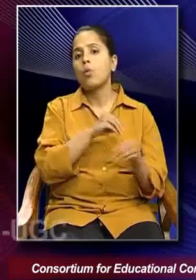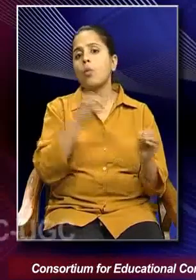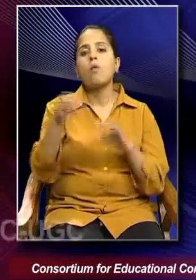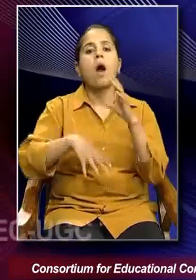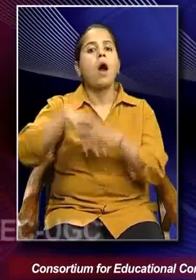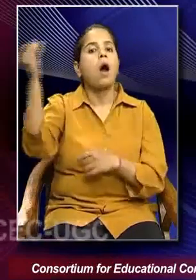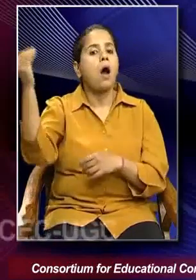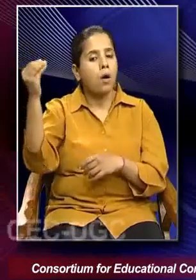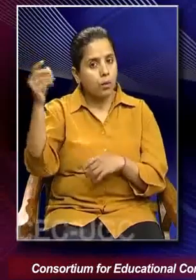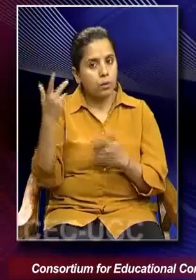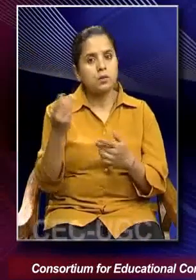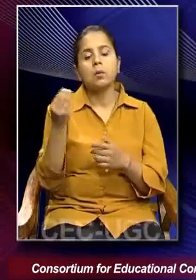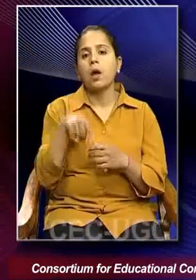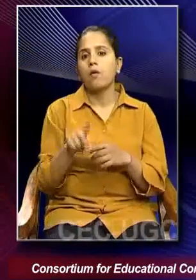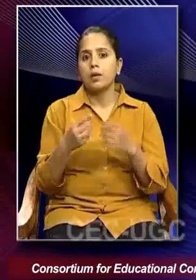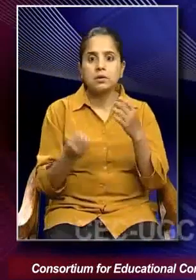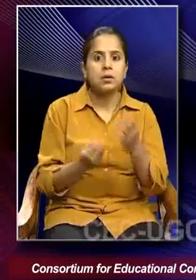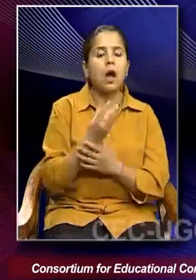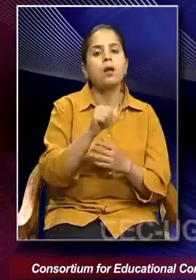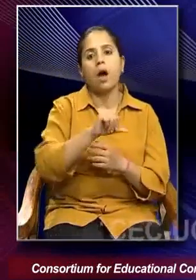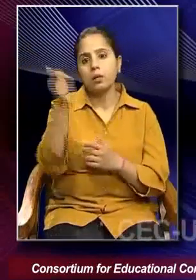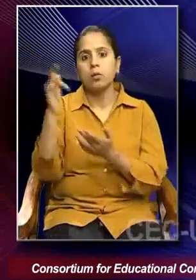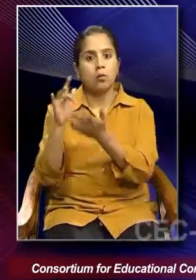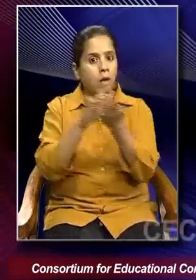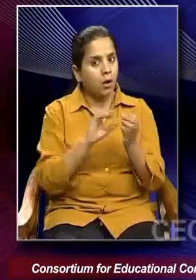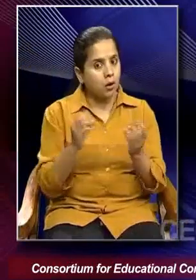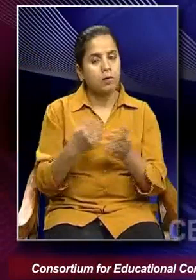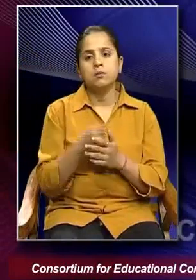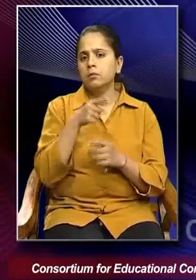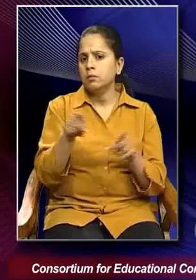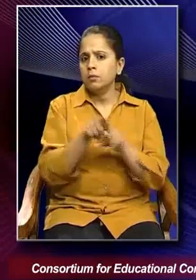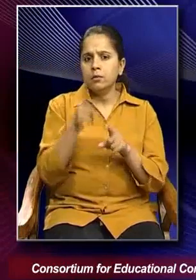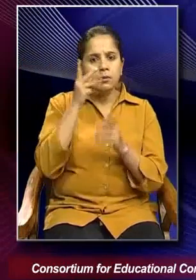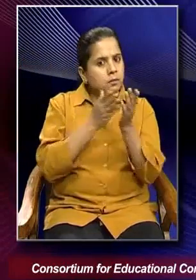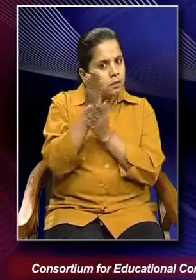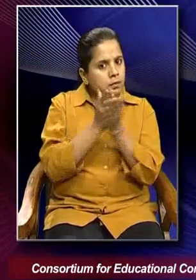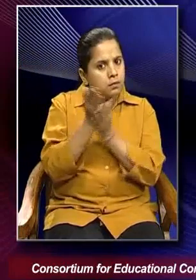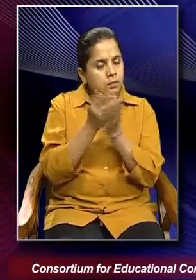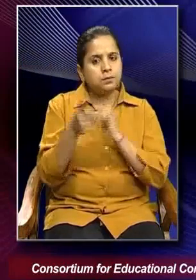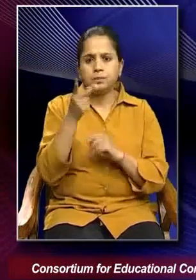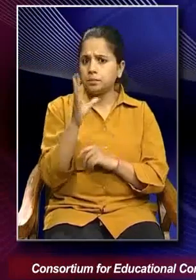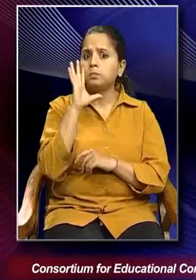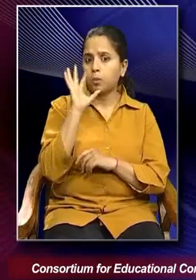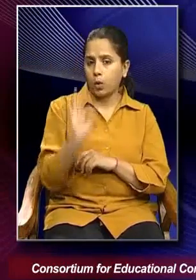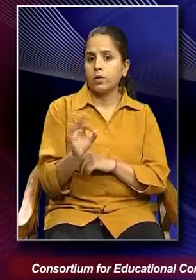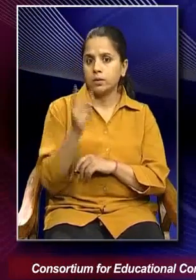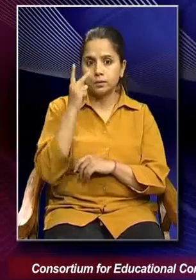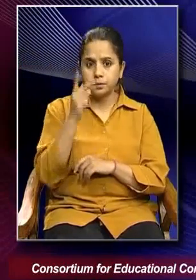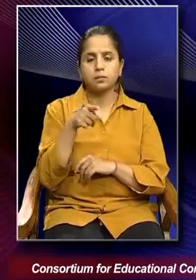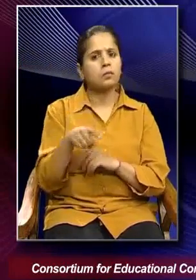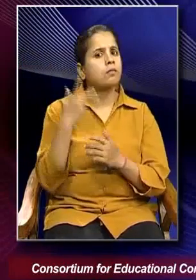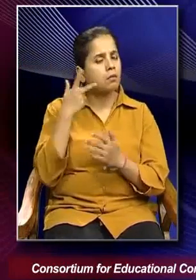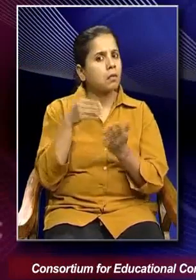from the place of origin to other places. So in this way, this forms a very credible and